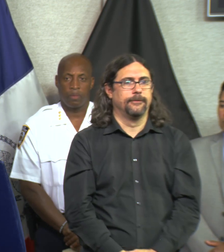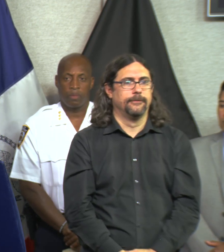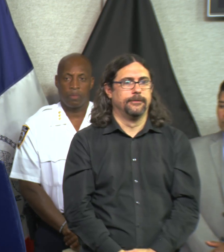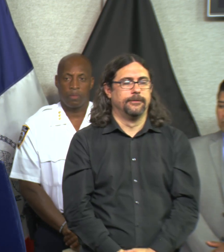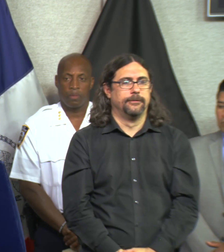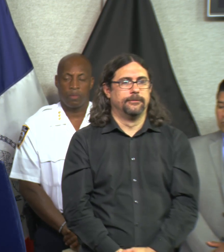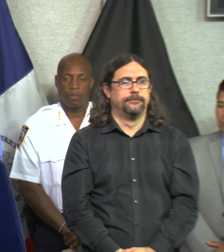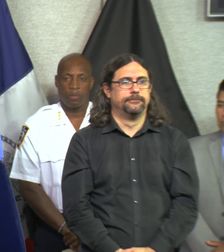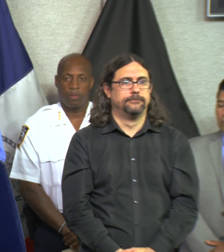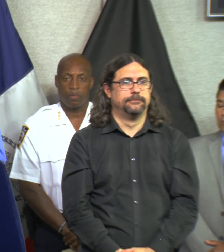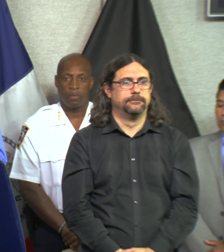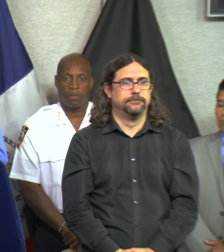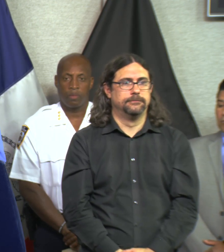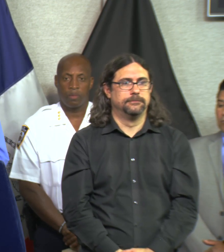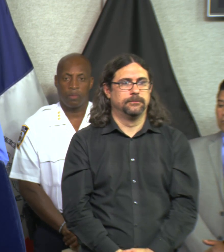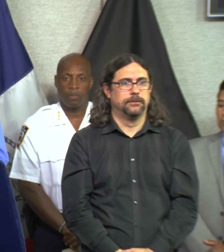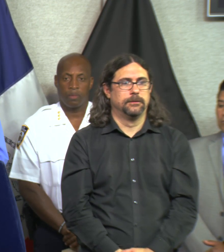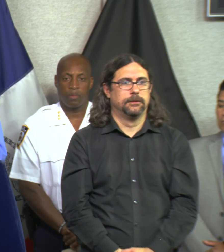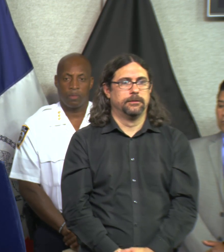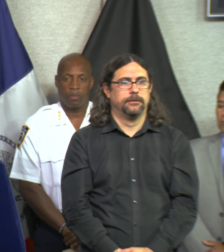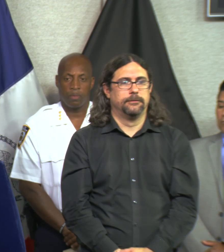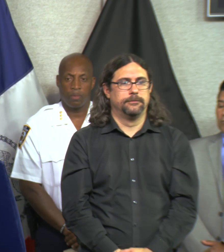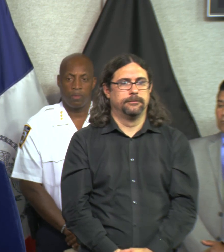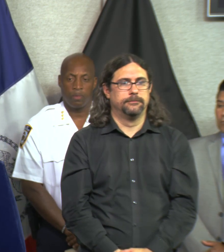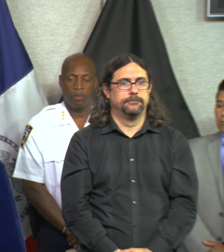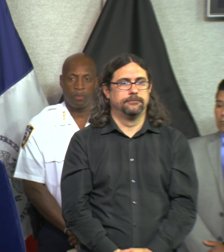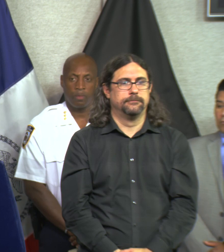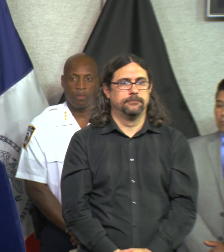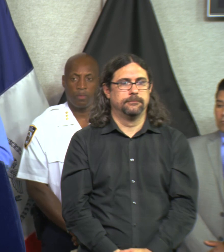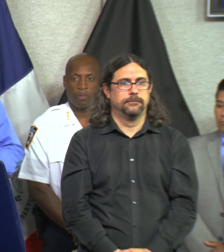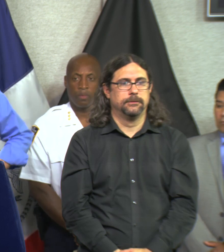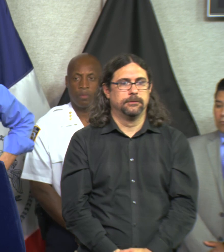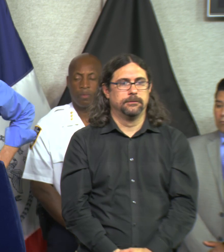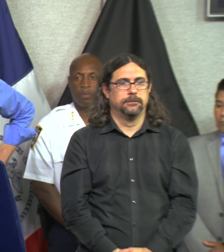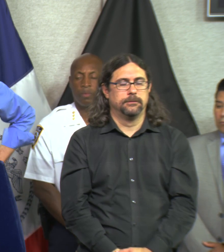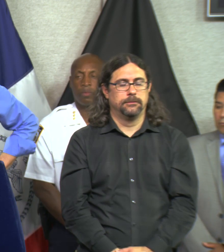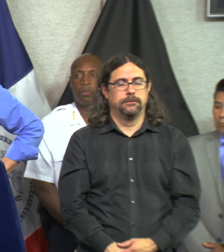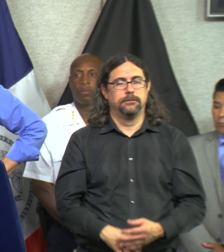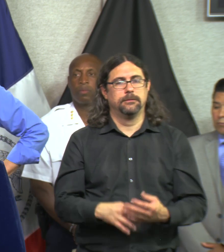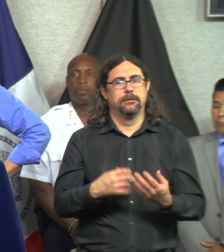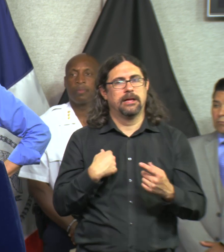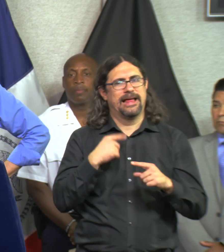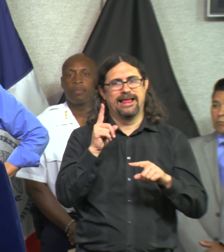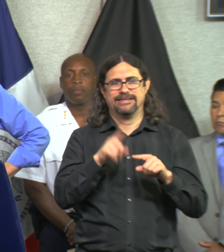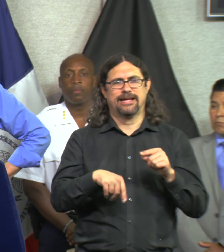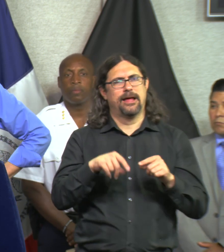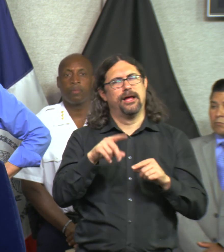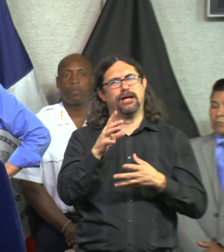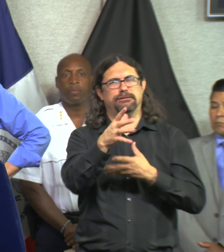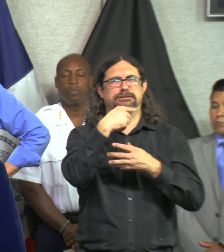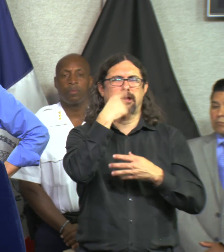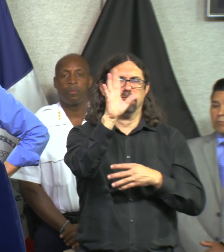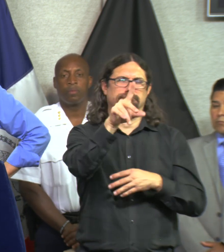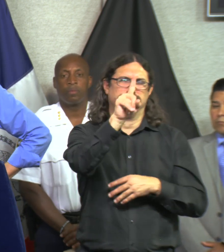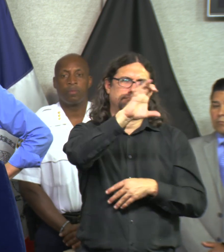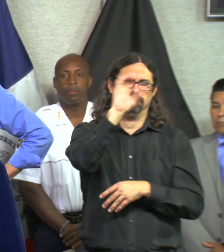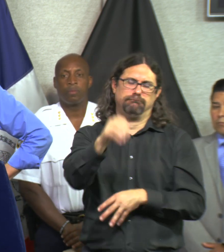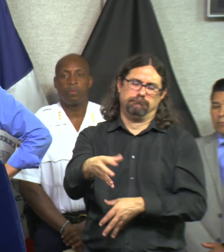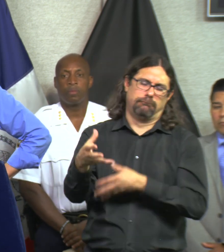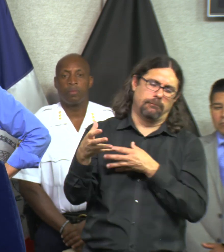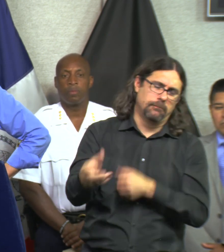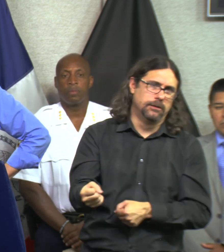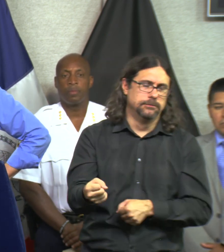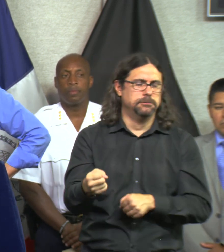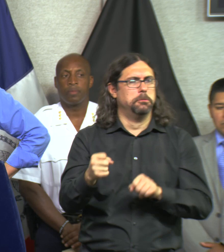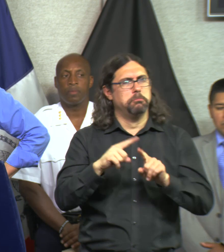say that they are giving us consistent information on the capacity question, which is the one I think that's in front of our minds right now. There's nothing